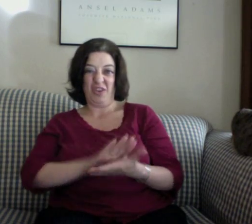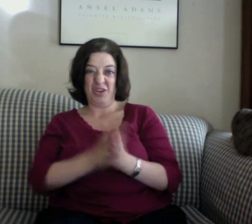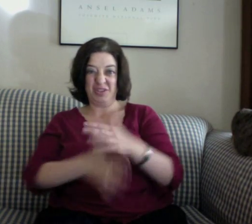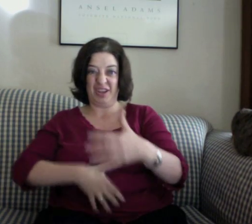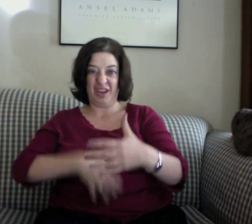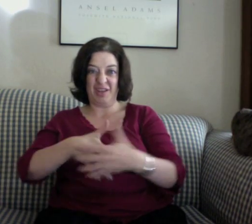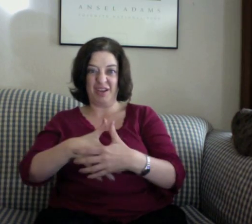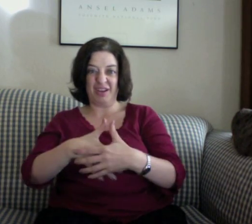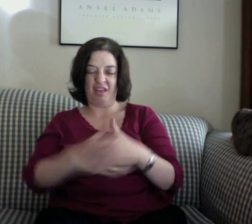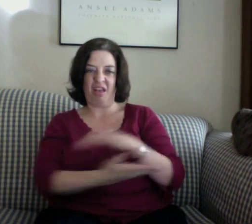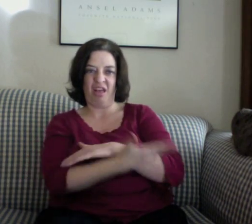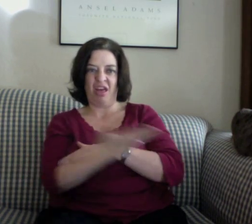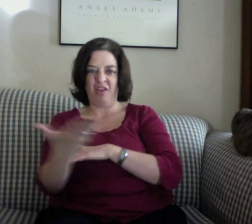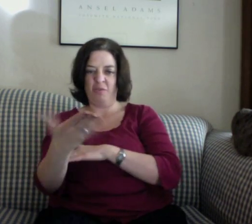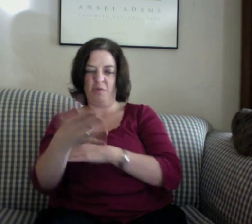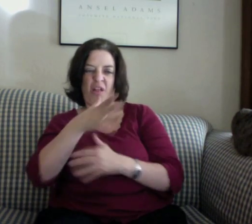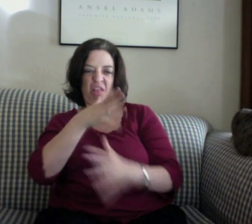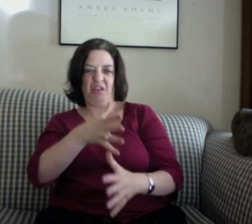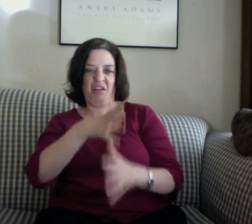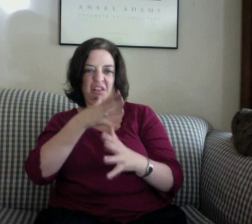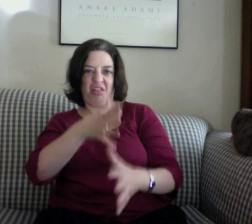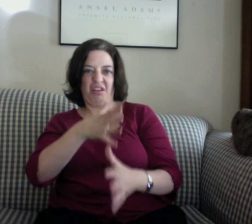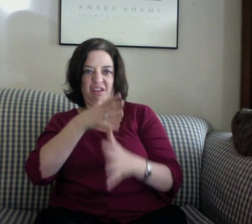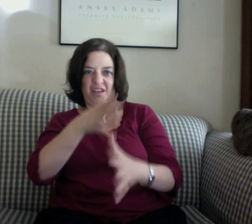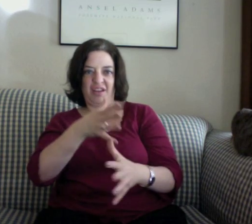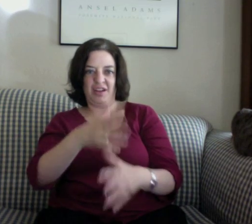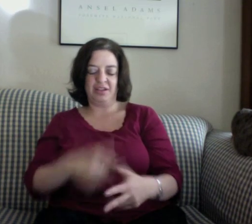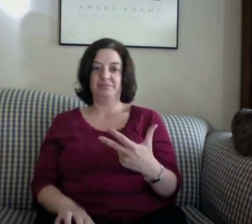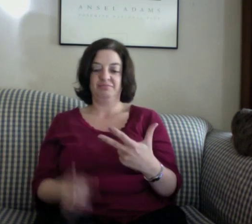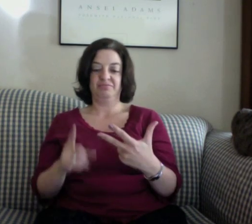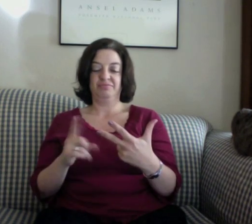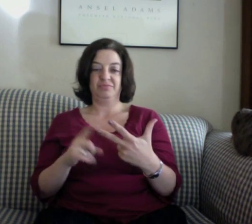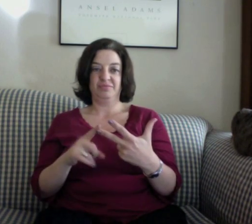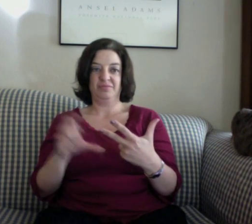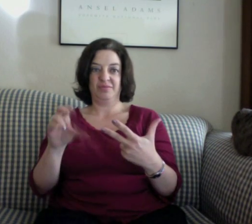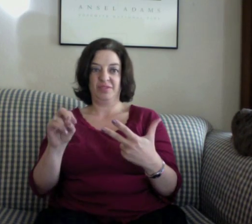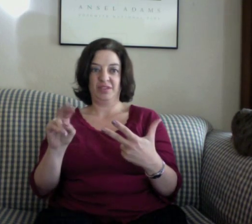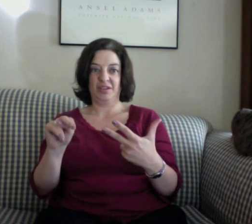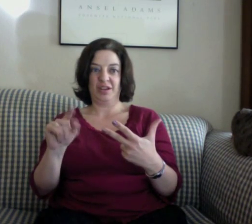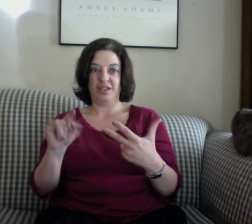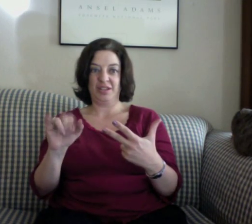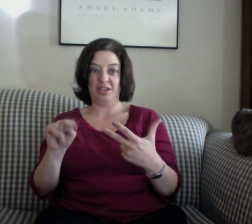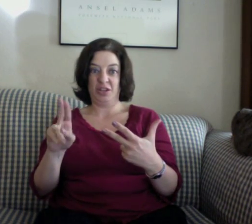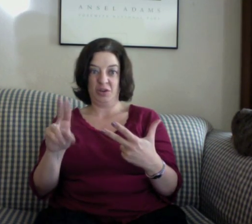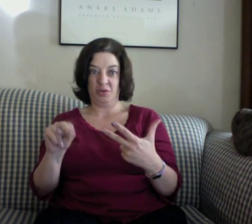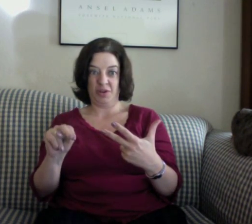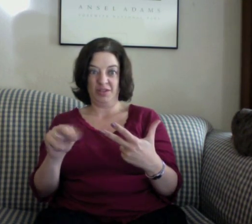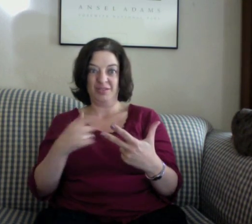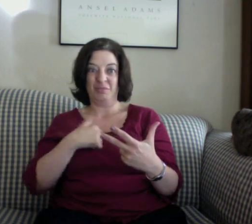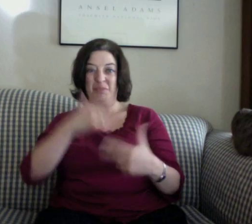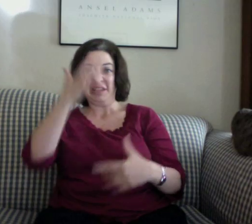Or continuous, it's like I was sick, so all night long I just kept throwing up constantly.